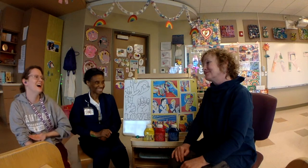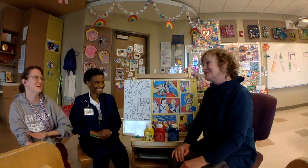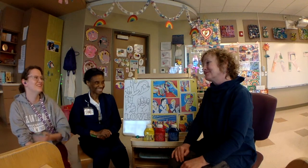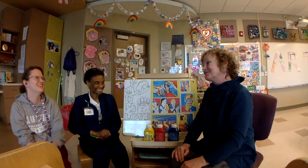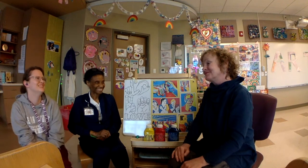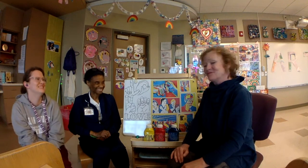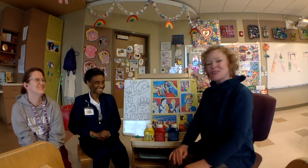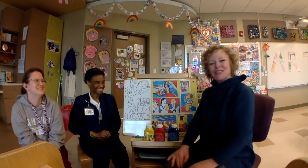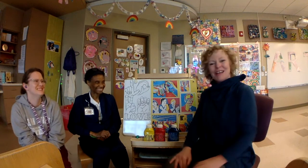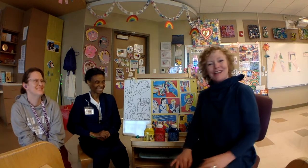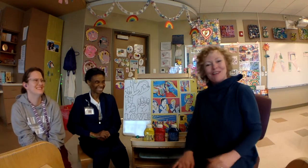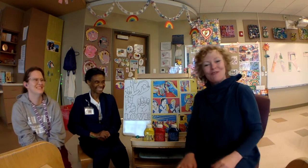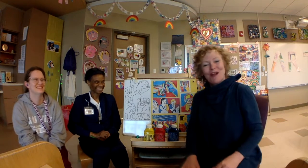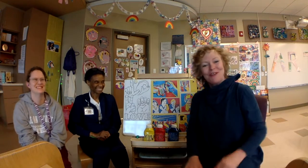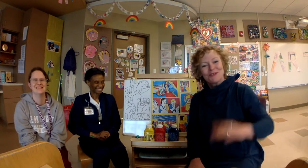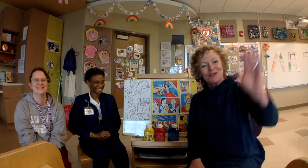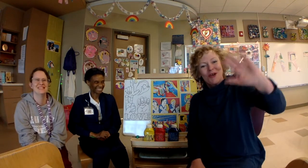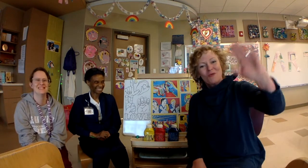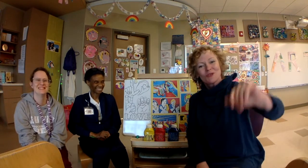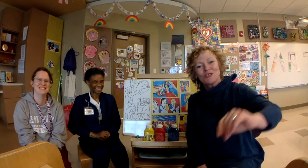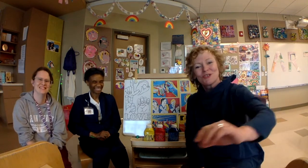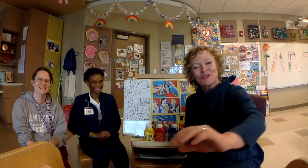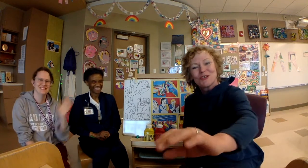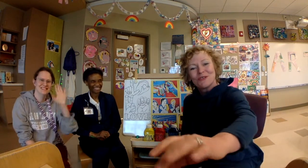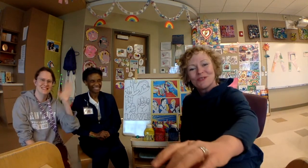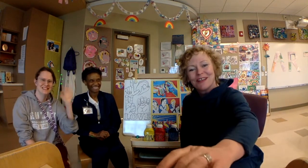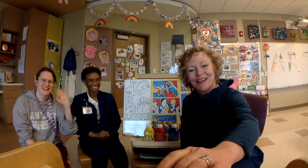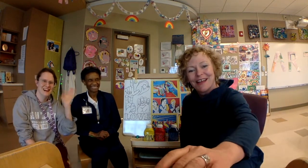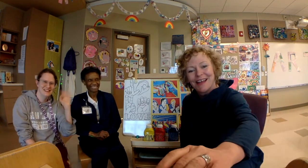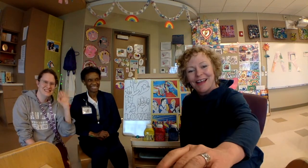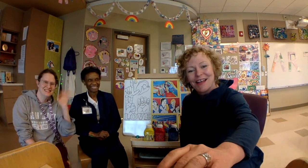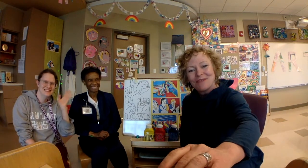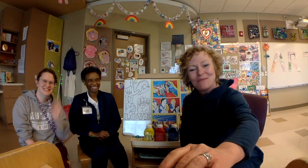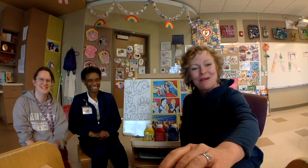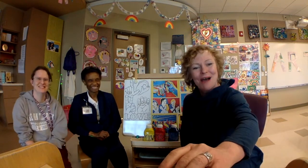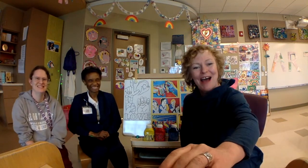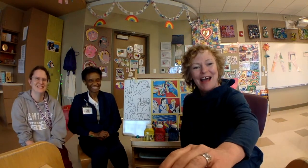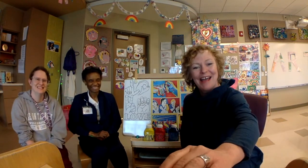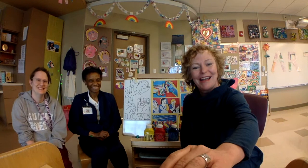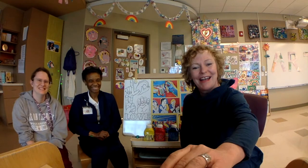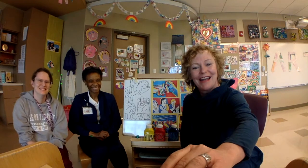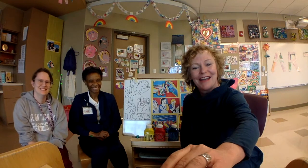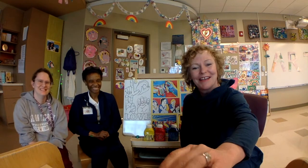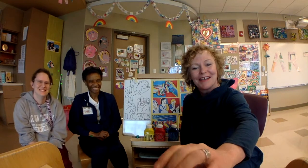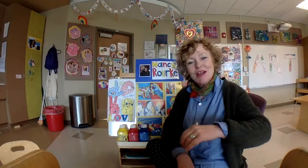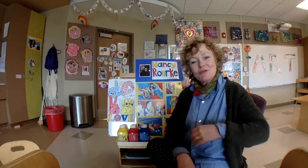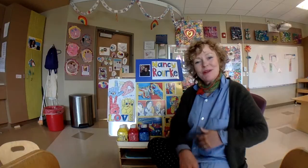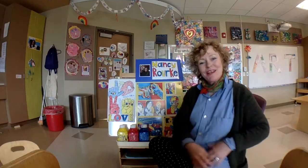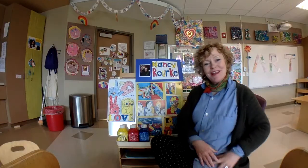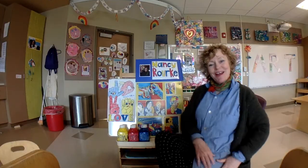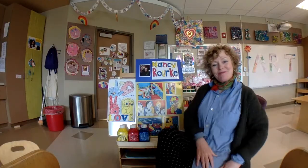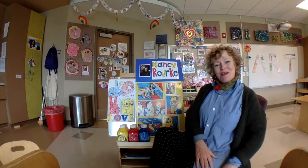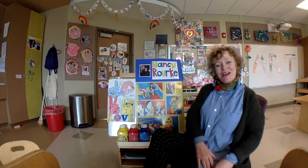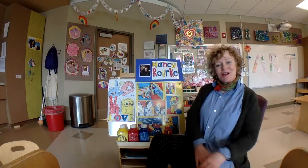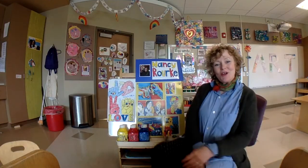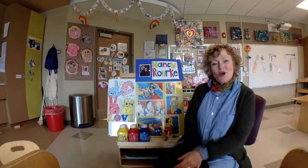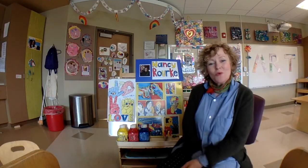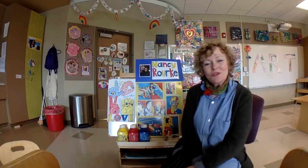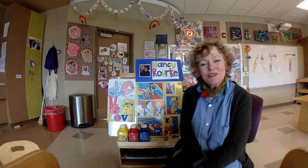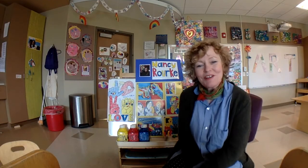You're welcome. Wasn't that neat, friends? We'll see you soon. Bye-bye. Everybody, I'm back. Wasn't that